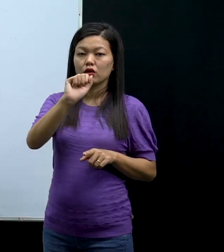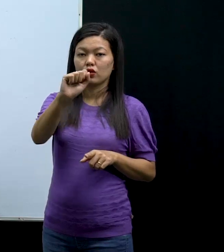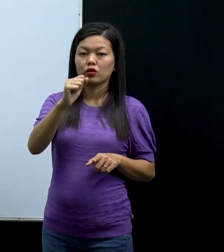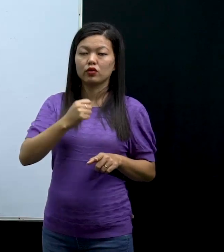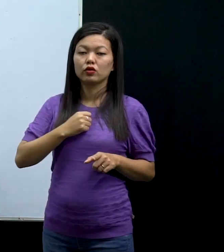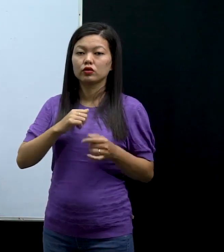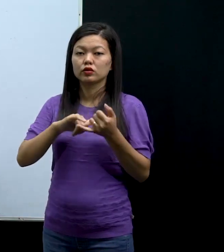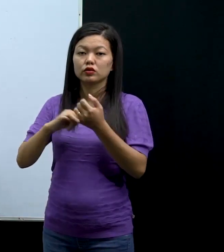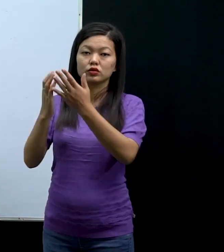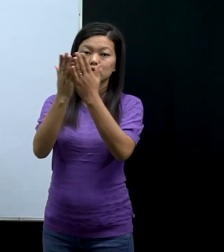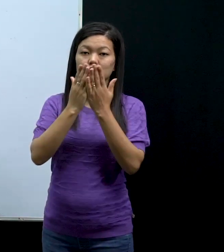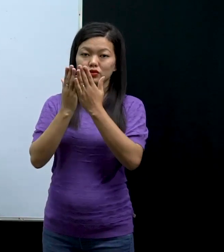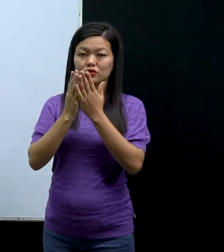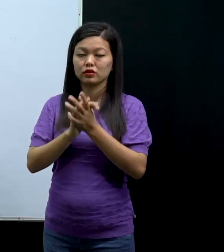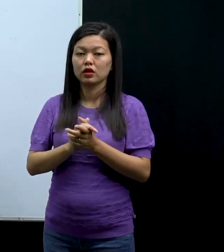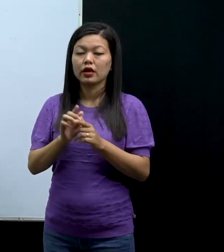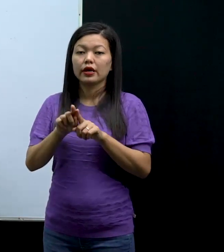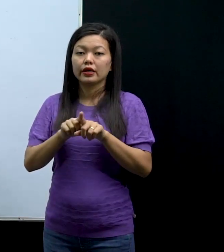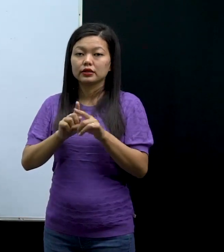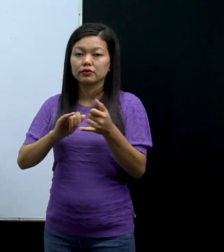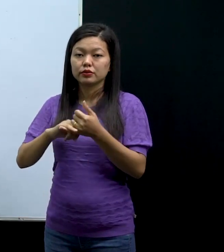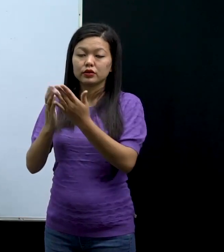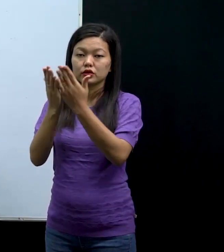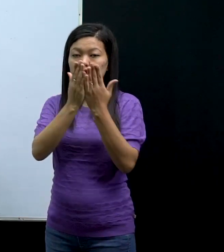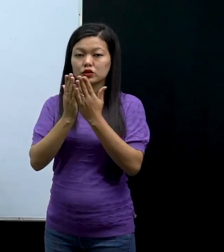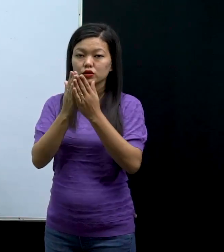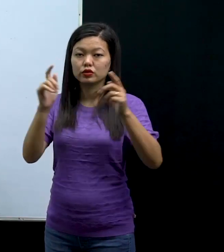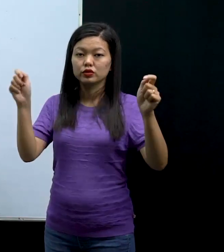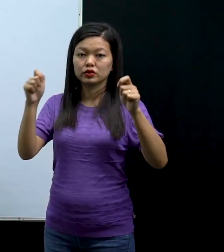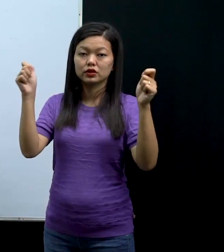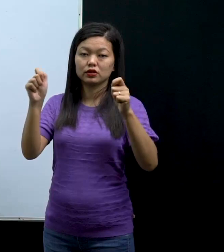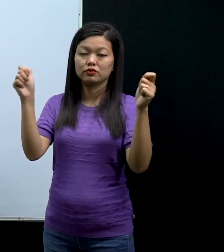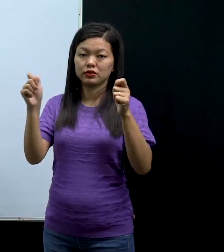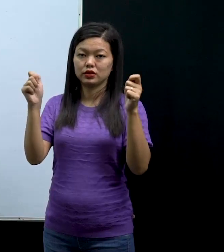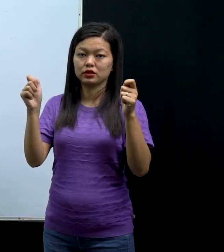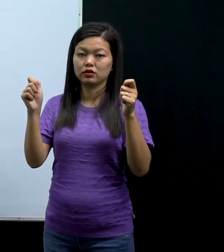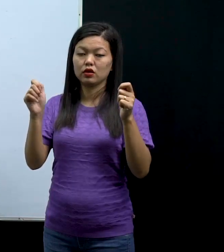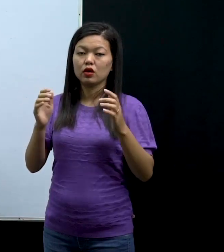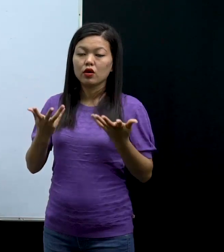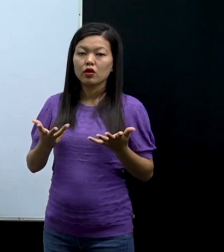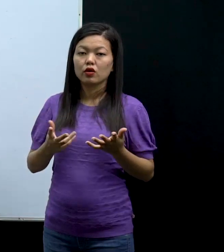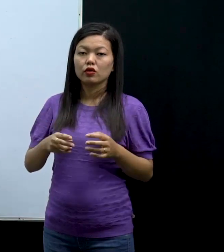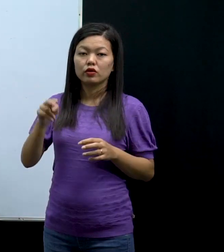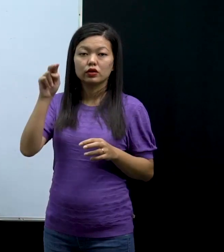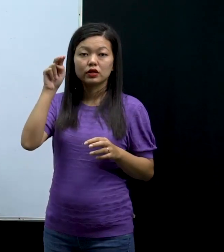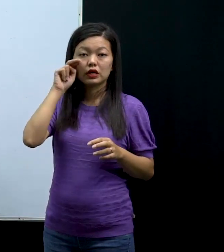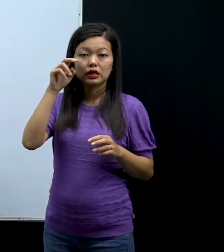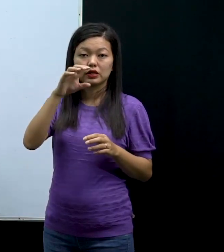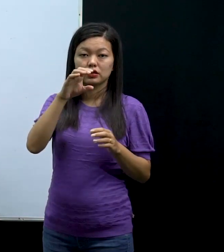is celebrating, or the school education department of Nagaland is celebrating the